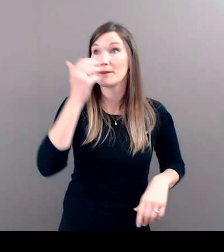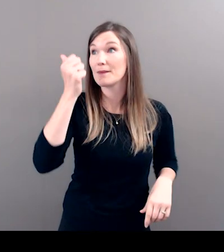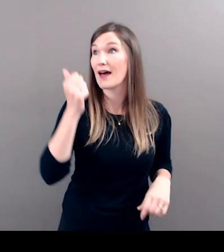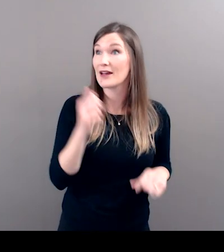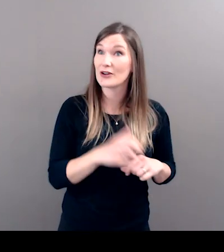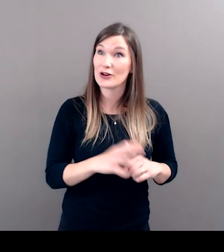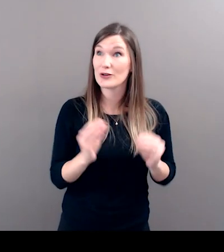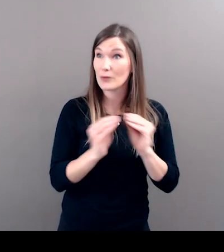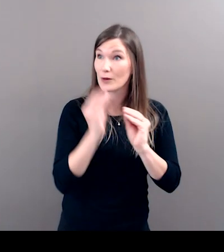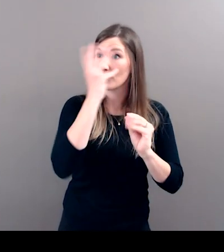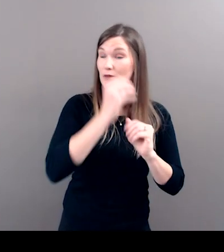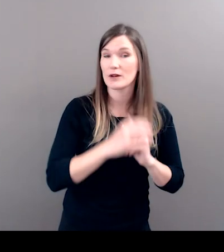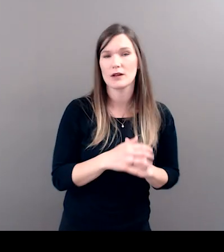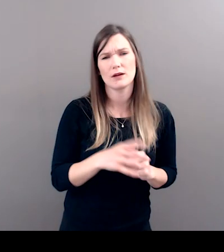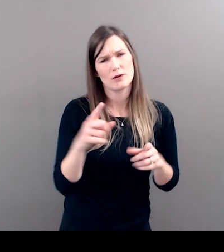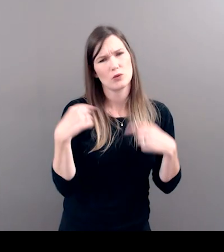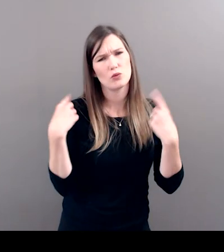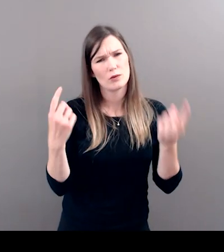years.